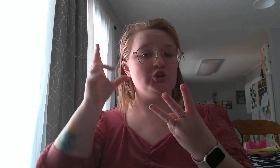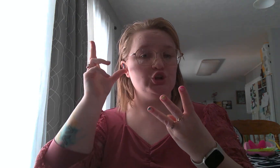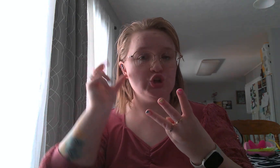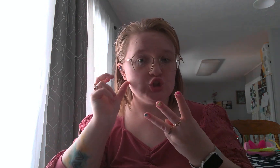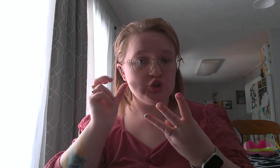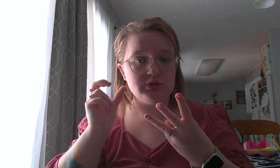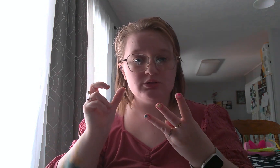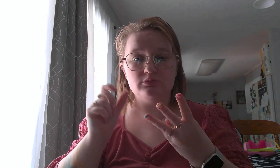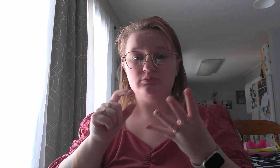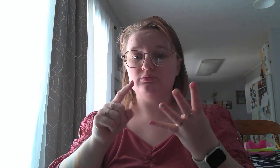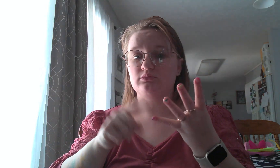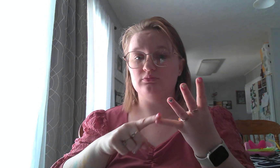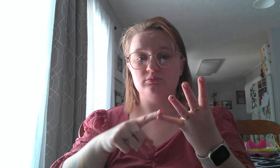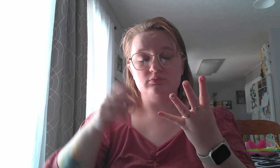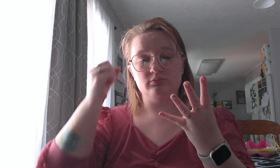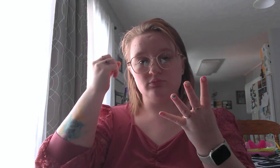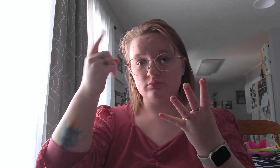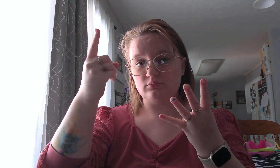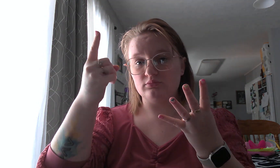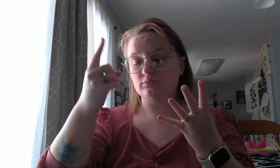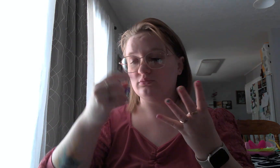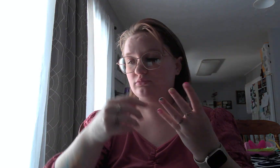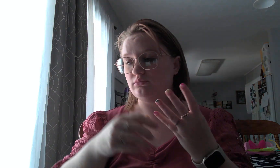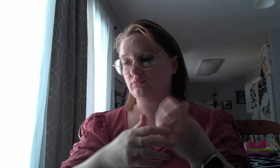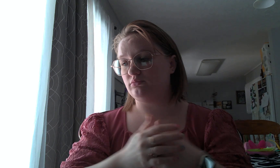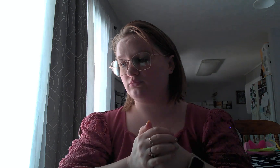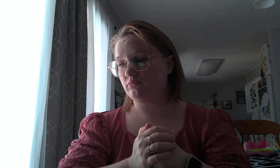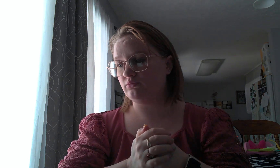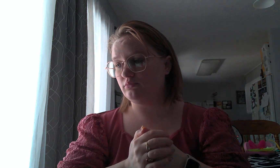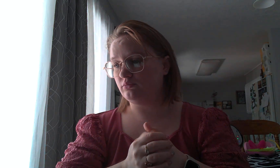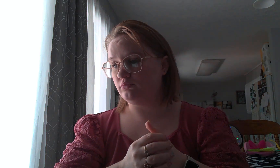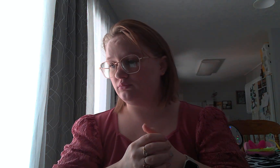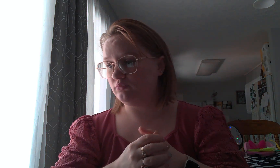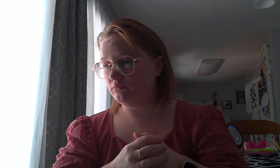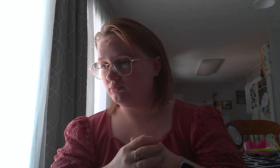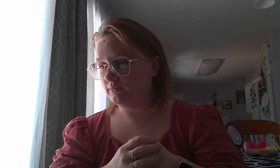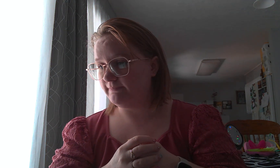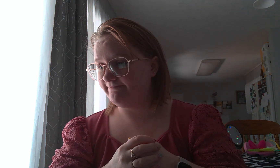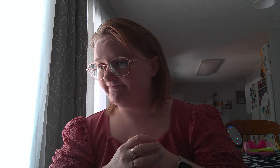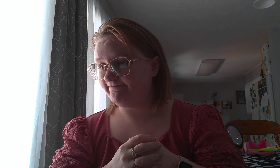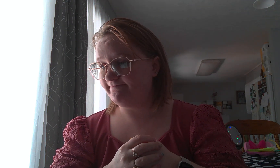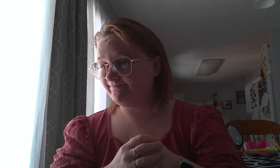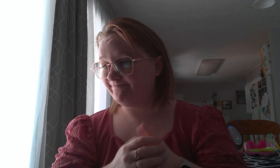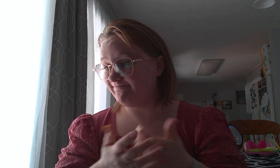They would feel seen, heard, and understood.